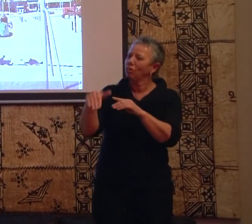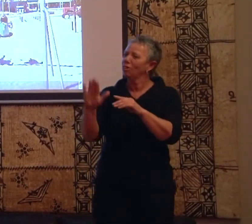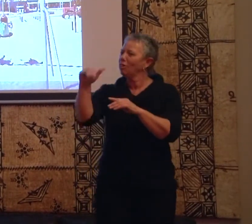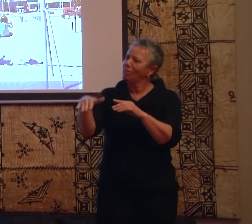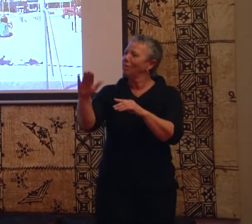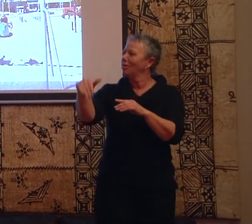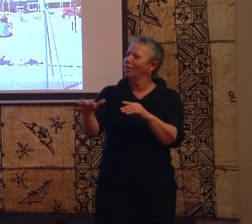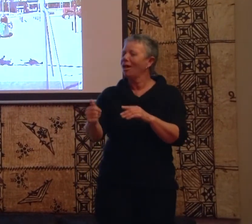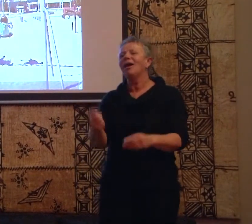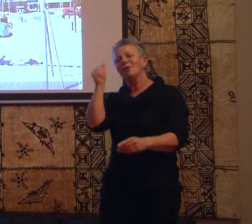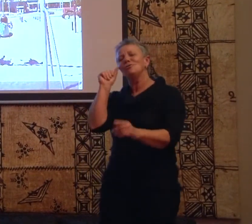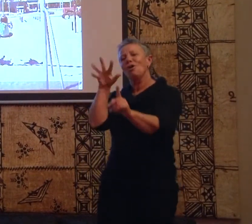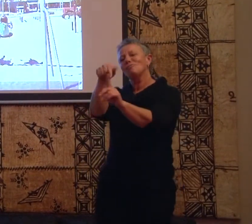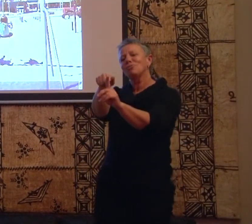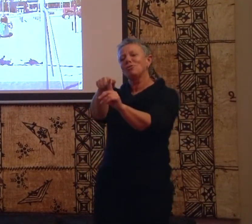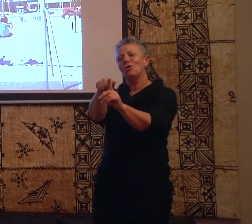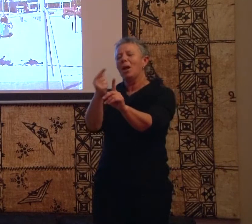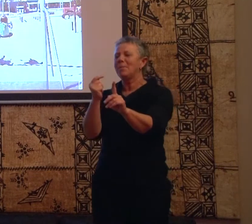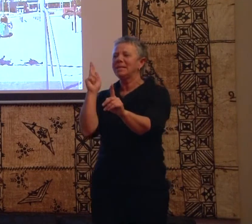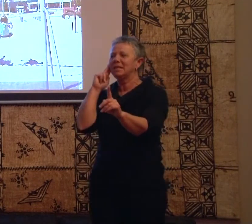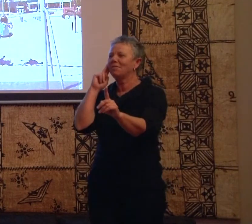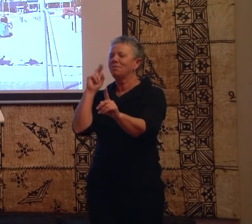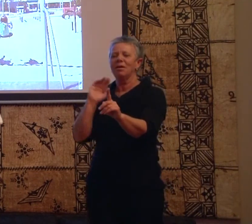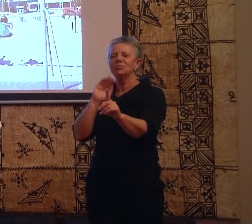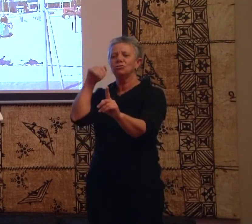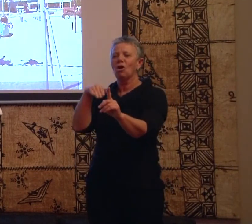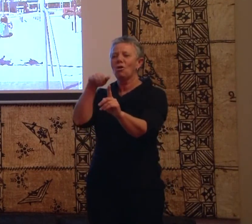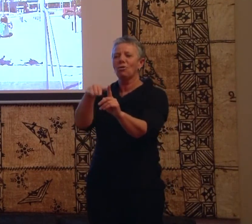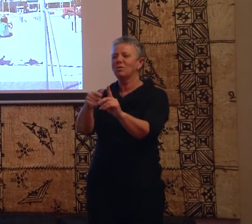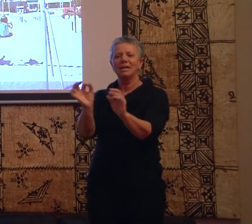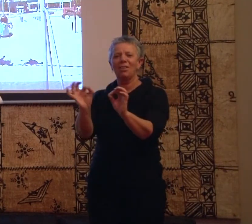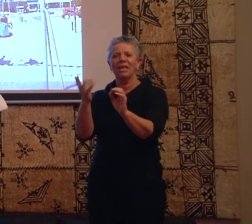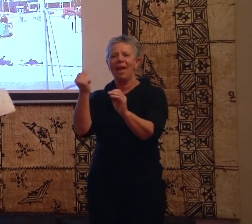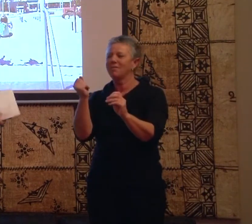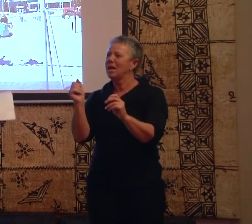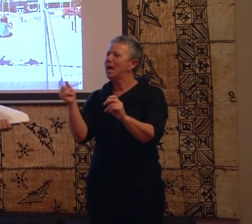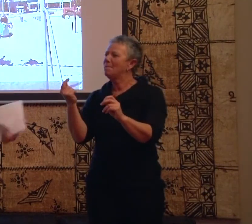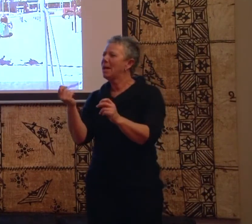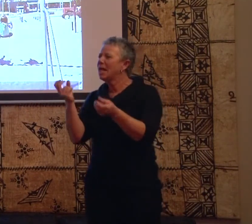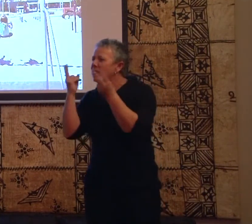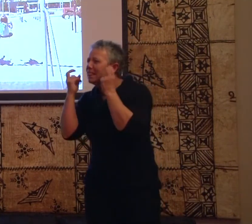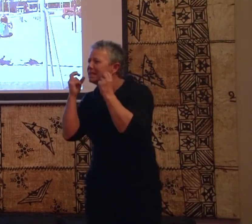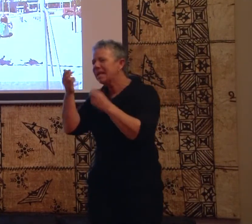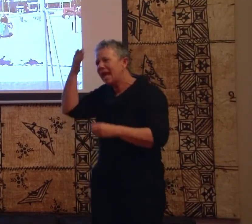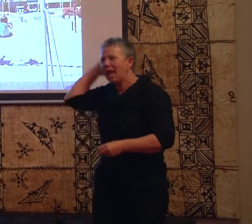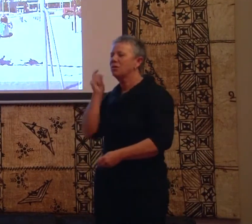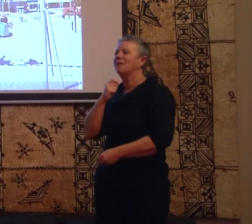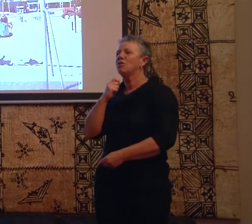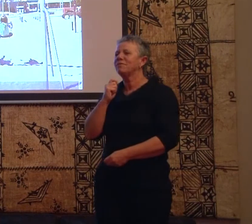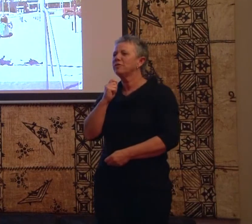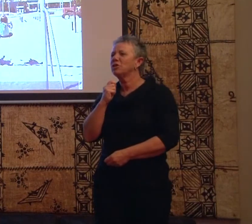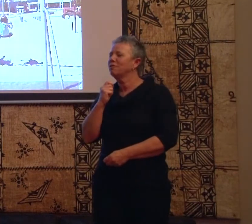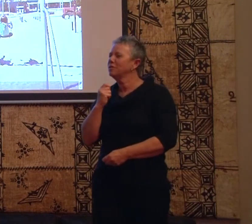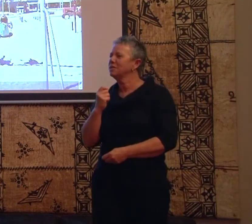of their personality. And of course, deaf people don't have that. But I was really listening to Harry's interpretation of Kim and